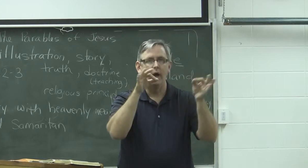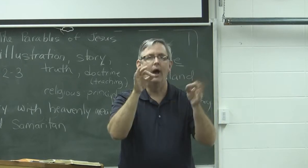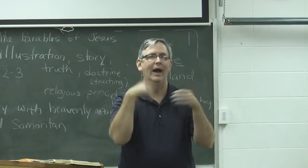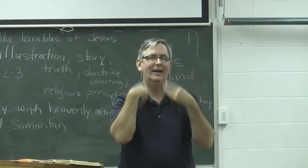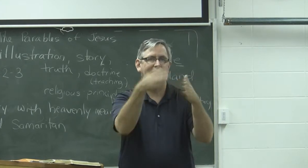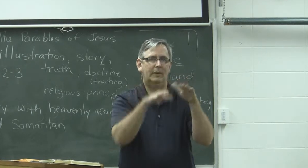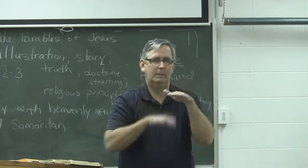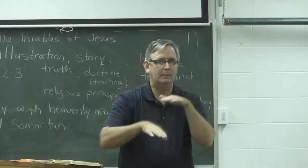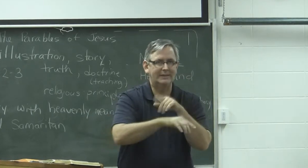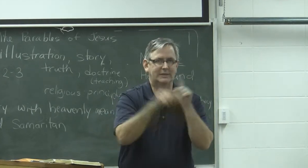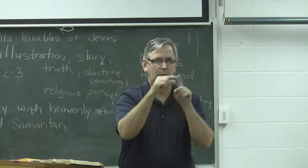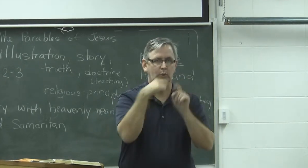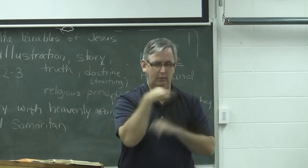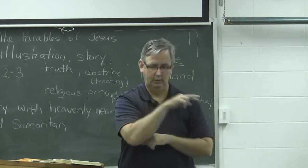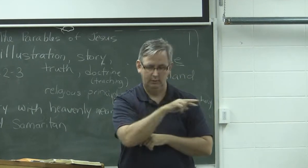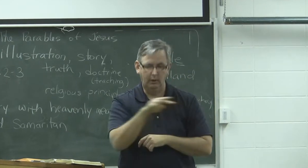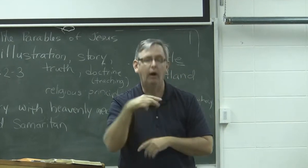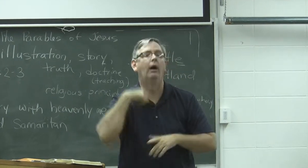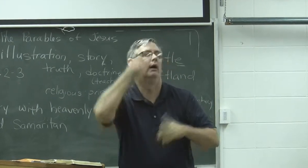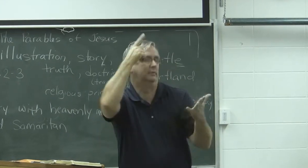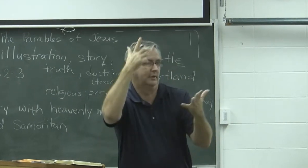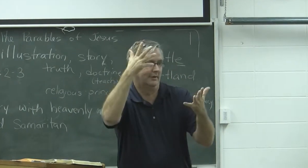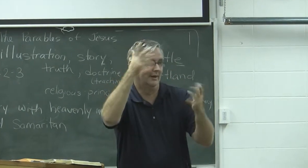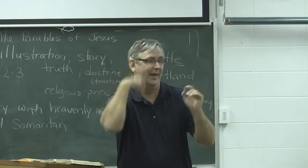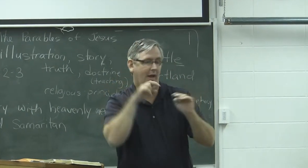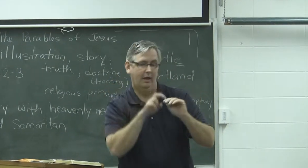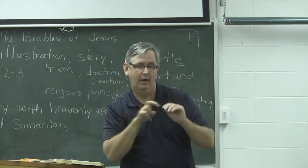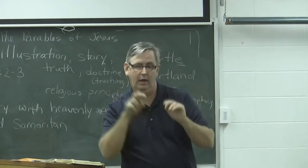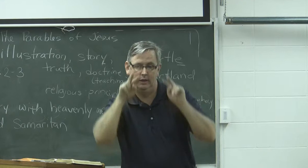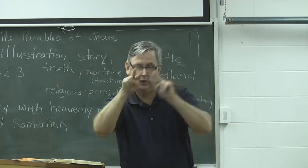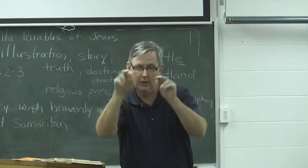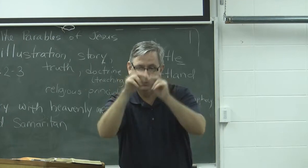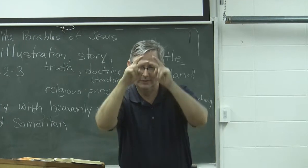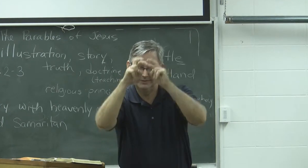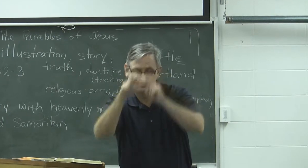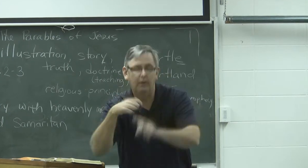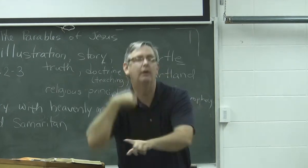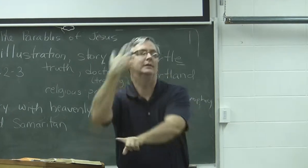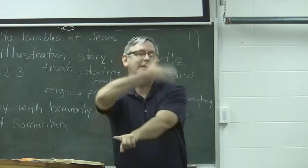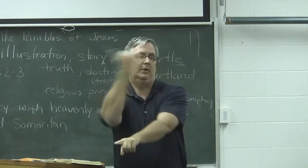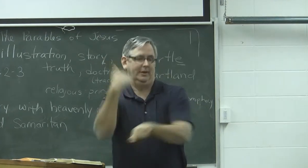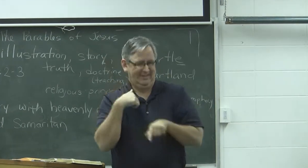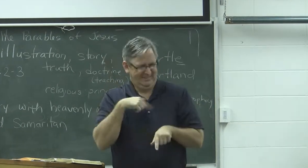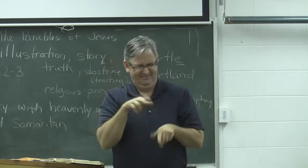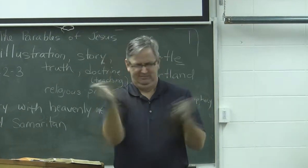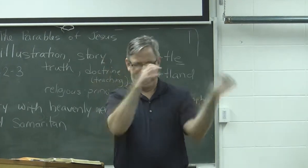give you different information about it. They gave you basic terminology, then you looked at more